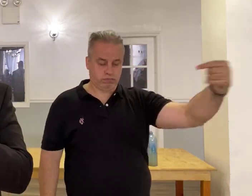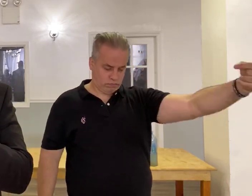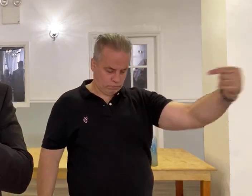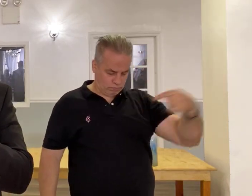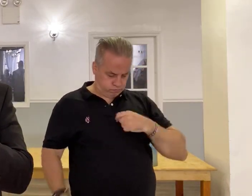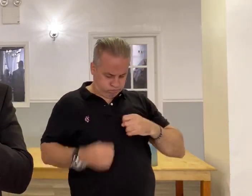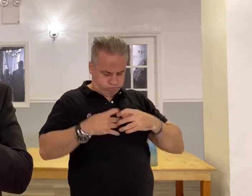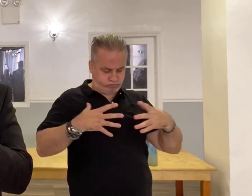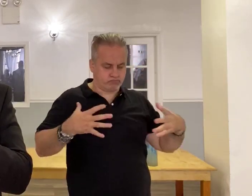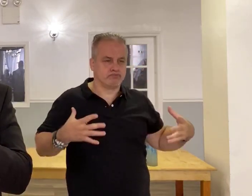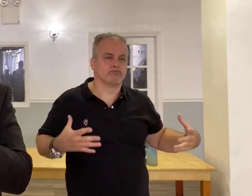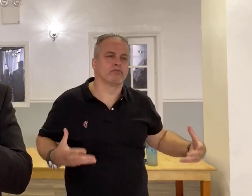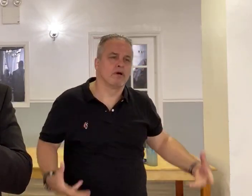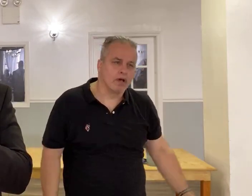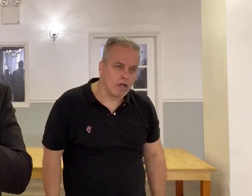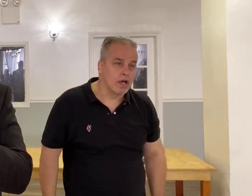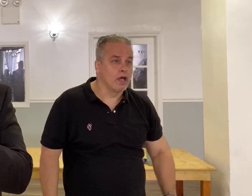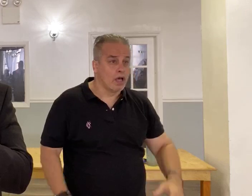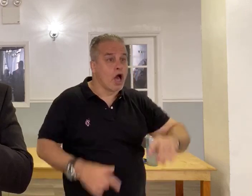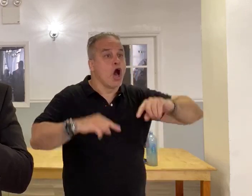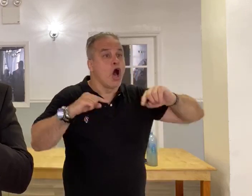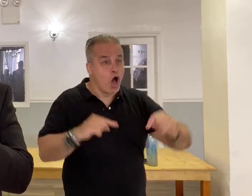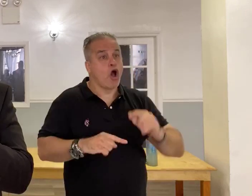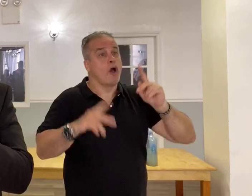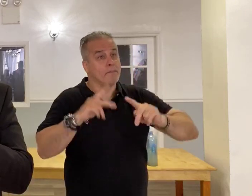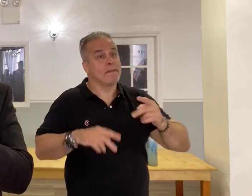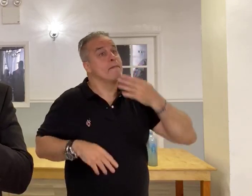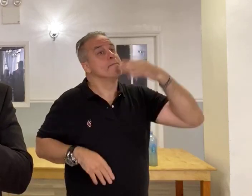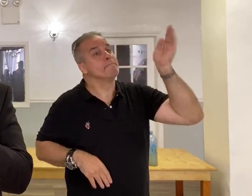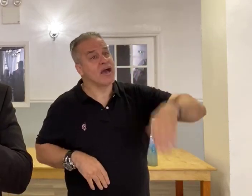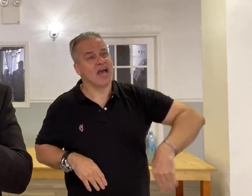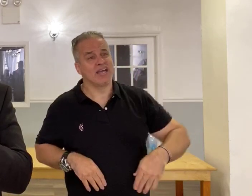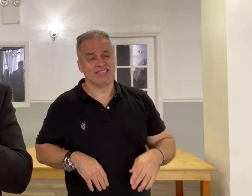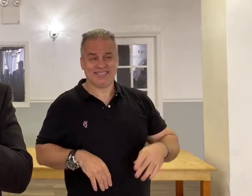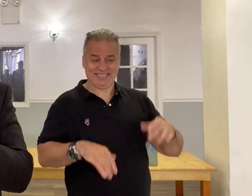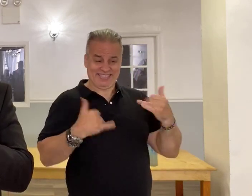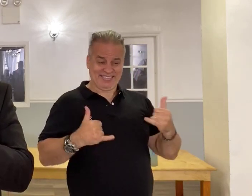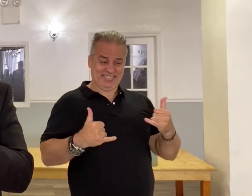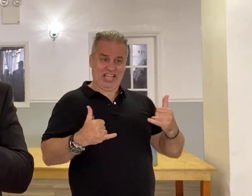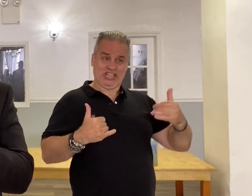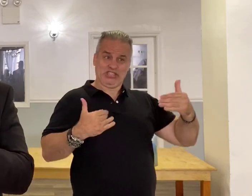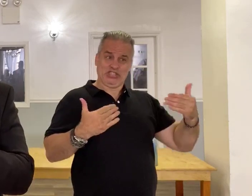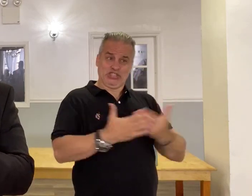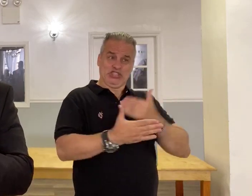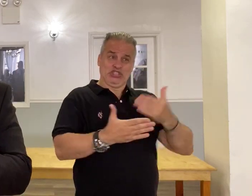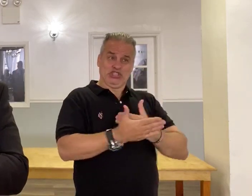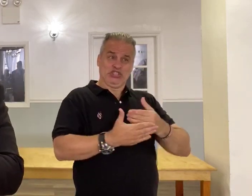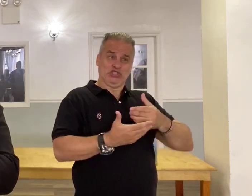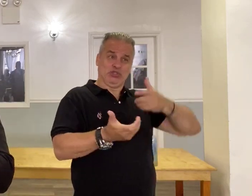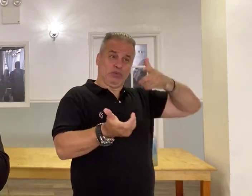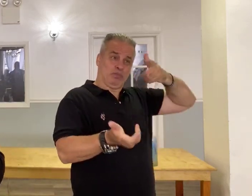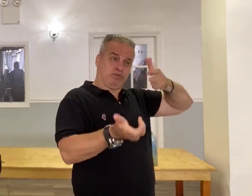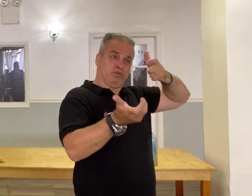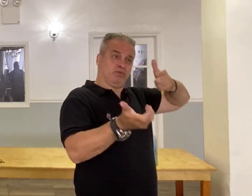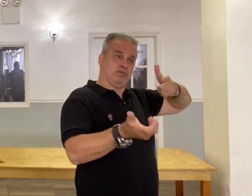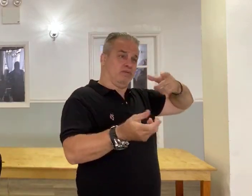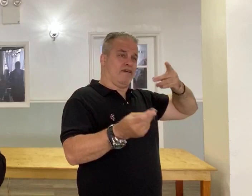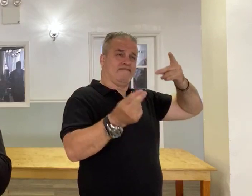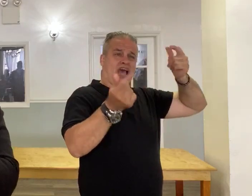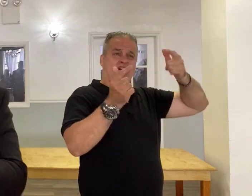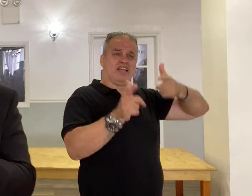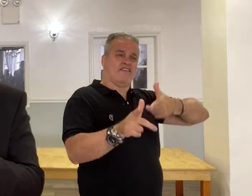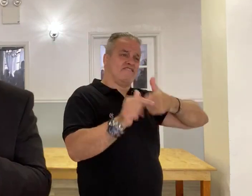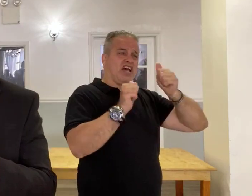It was amputation. It was amputation. And so the days